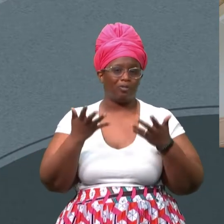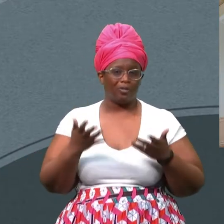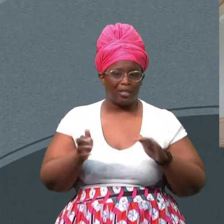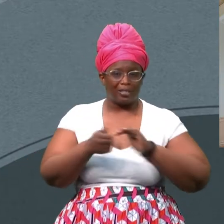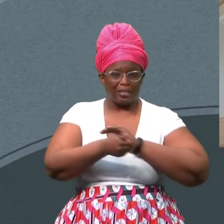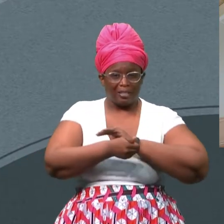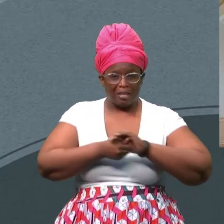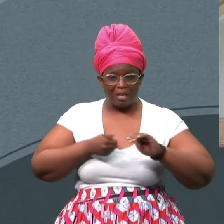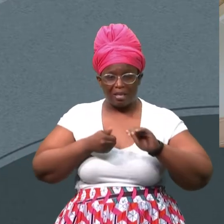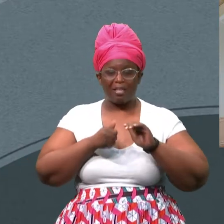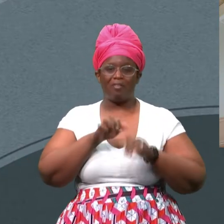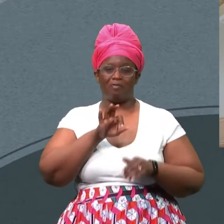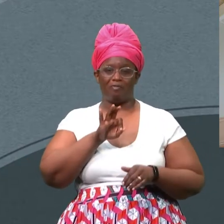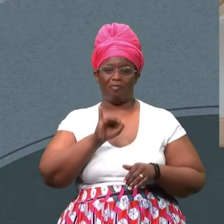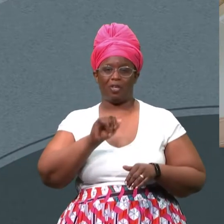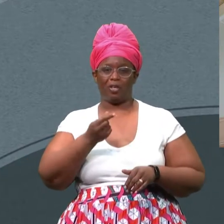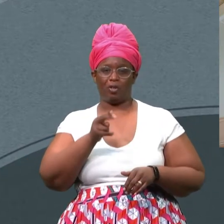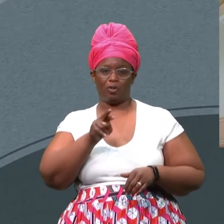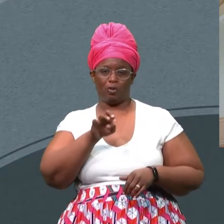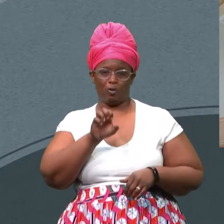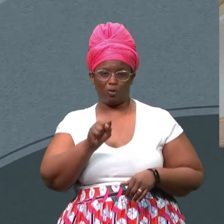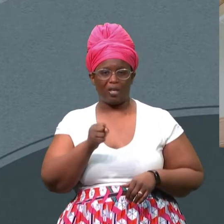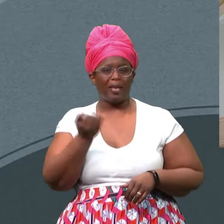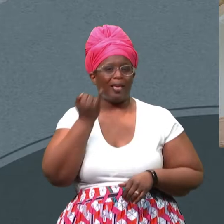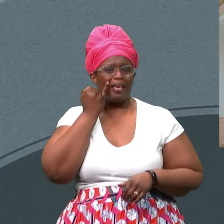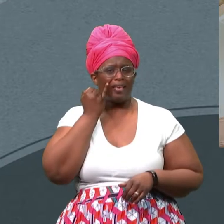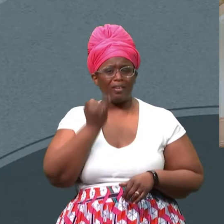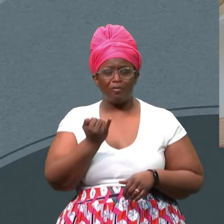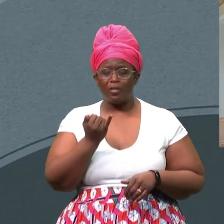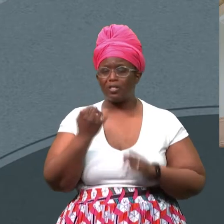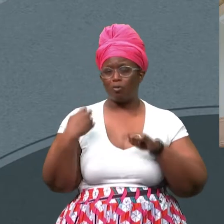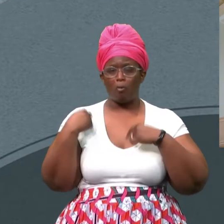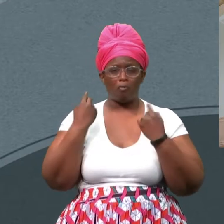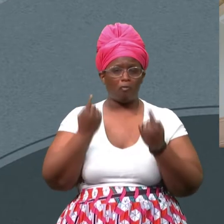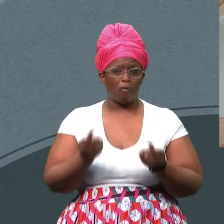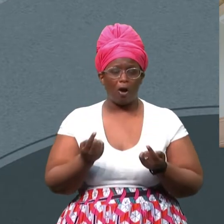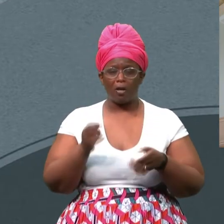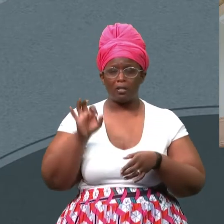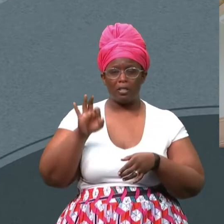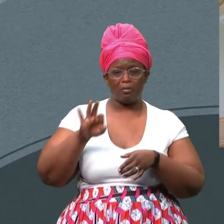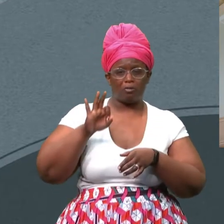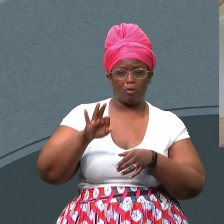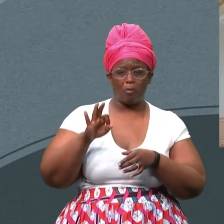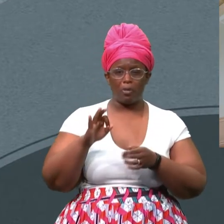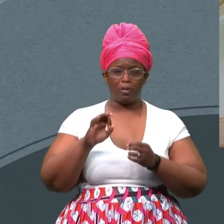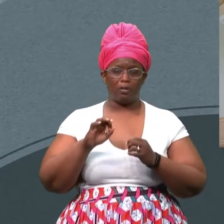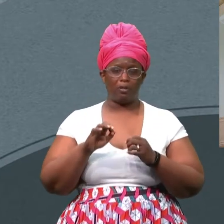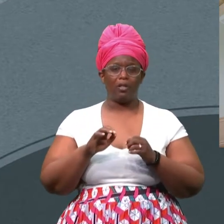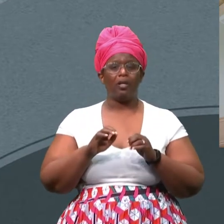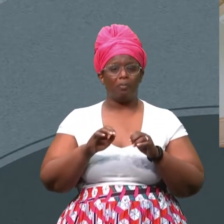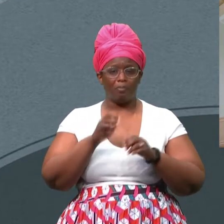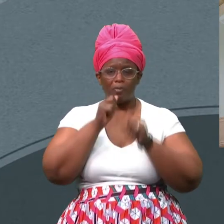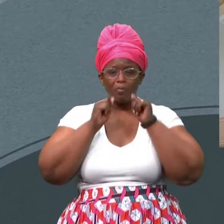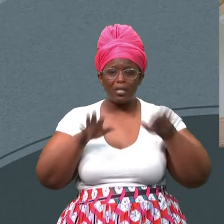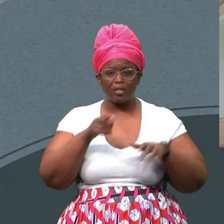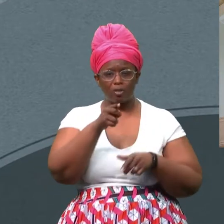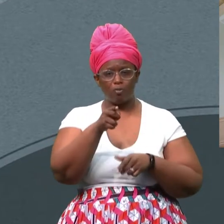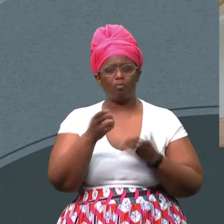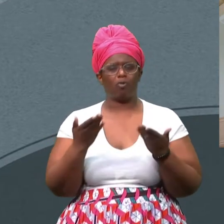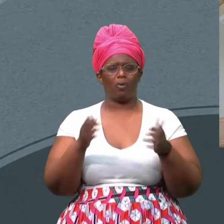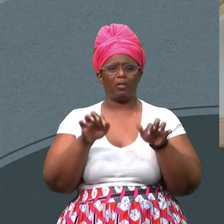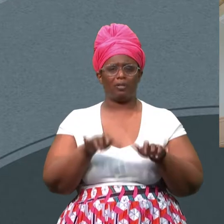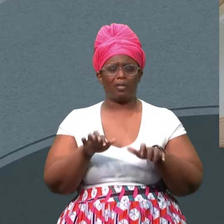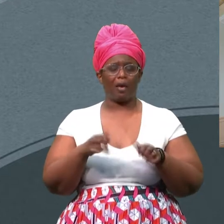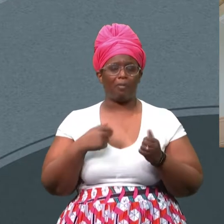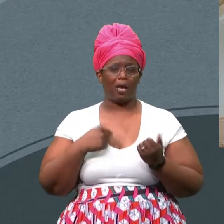blessing to you. If this sermon series has been a blessing to you, type that in. It's been a blessing for me to be able to preach it. And so I want to finish this sermon